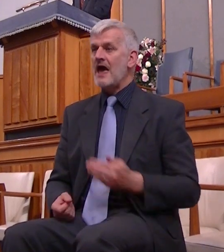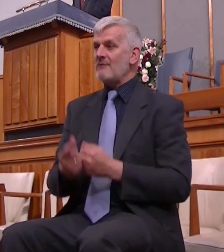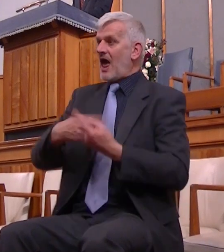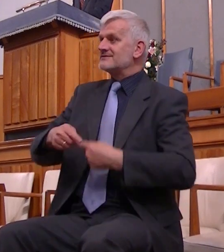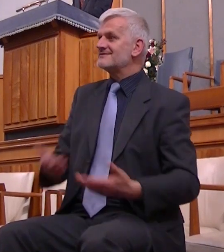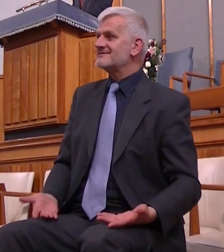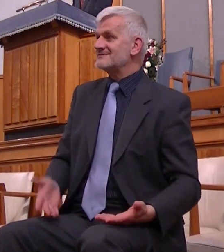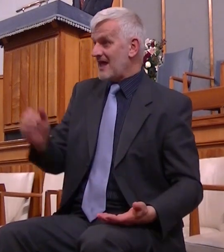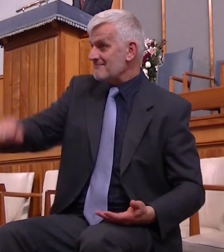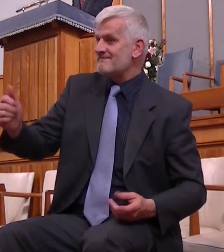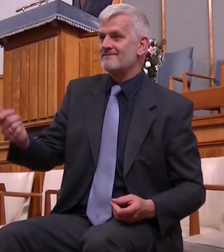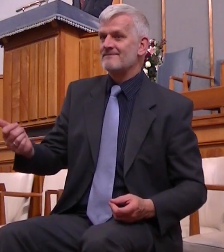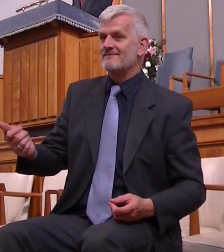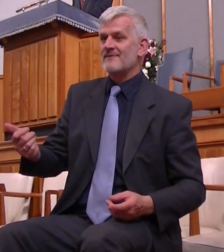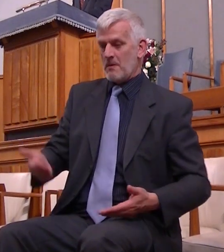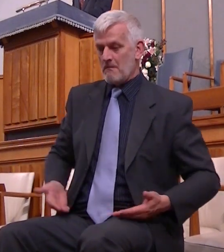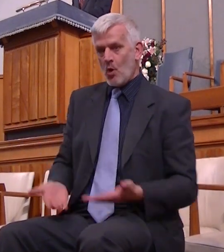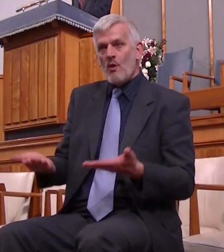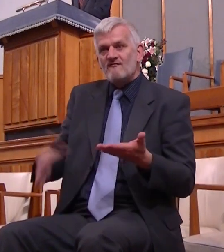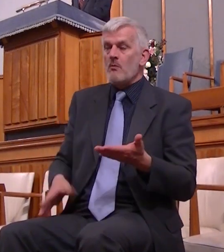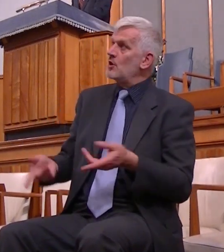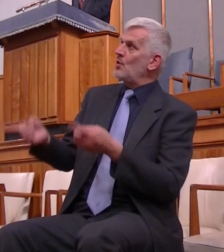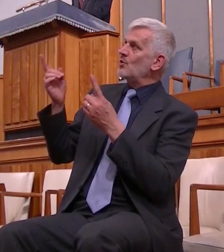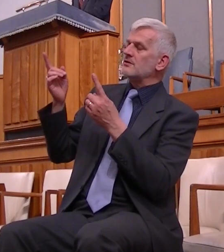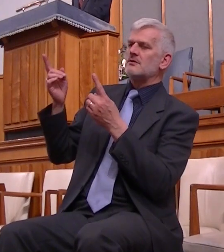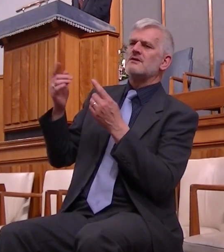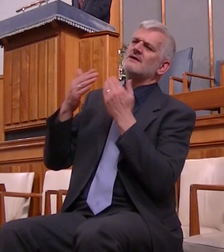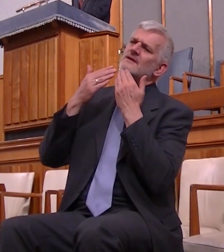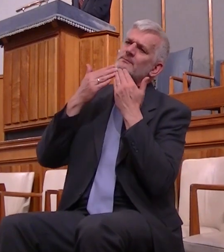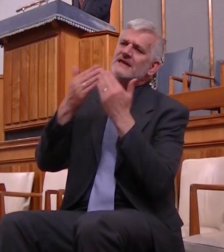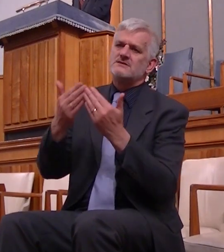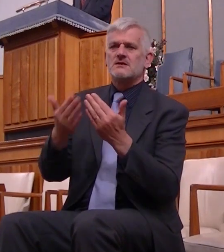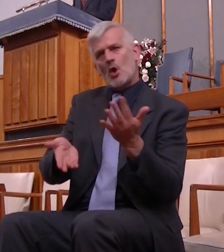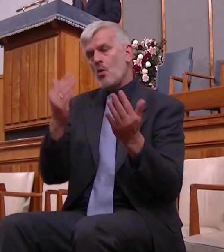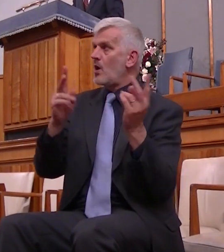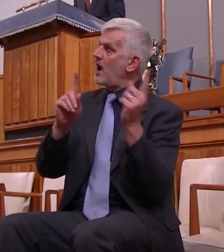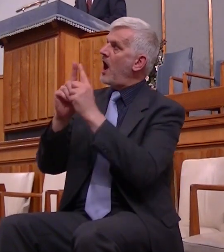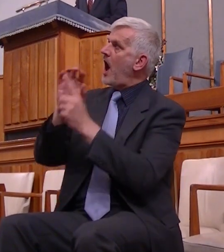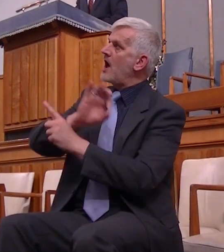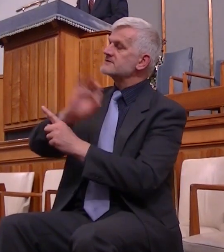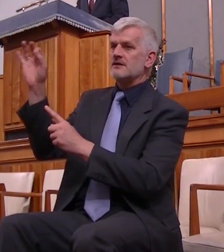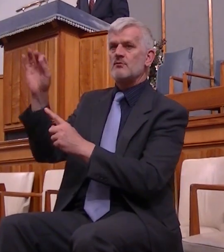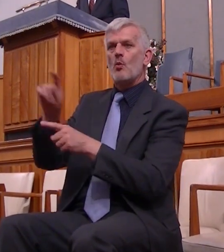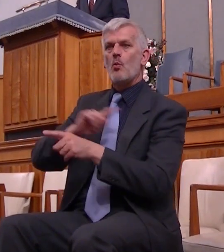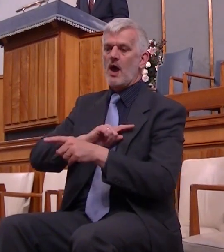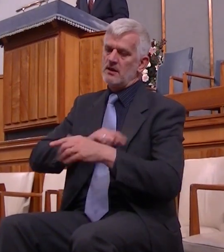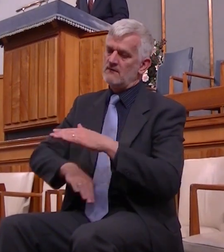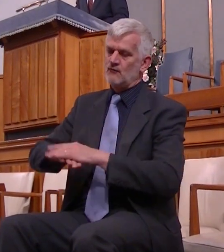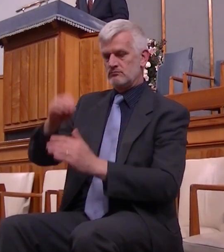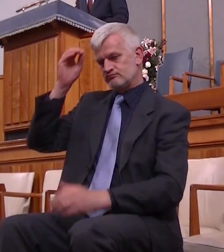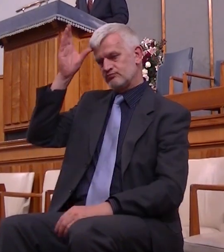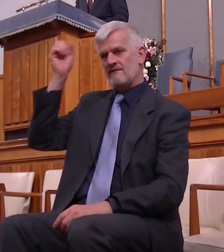above, totally changed. Come to Him, the God of all knowledge.